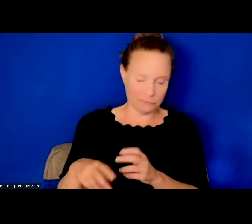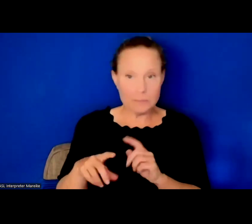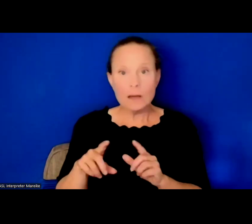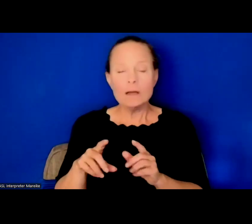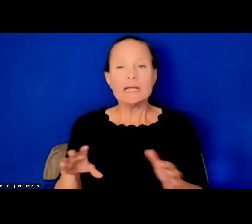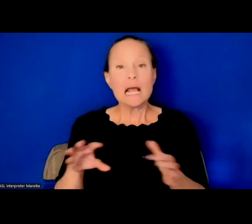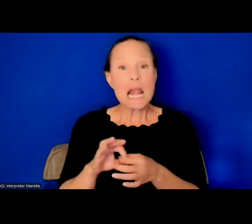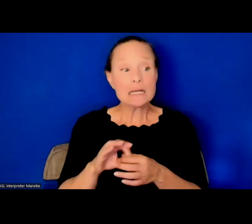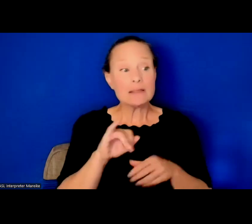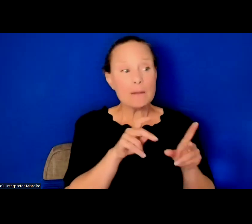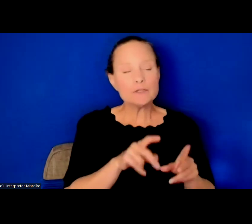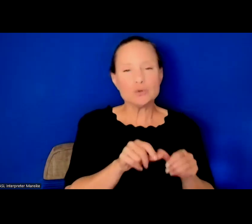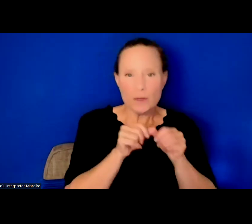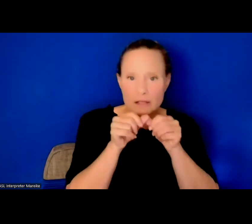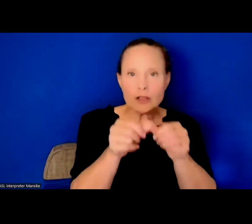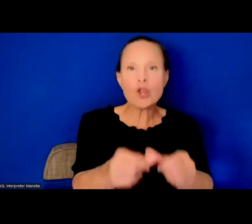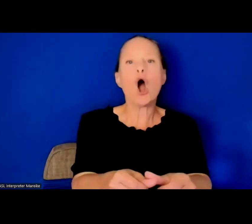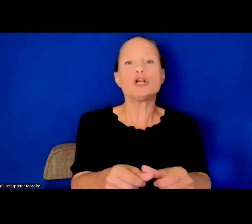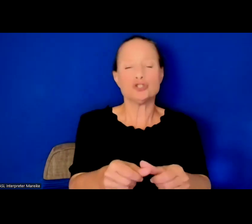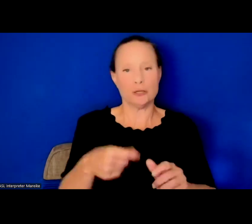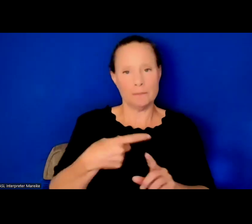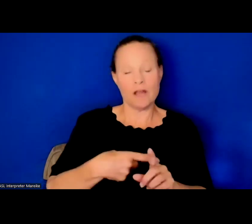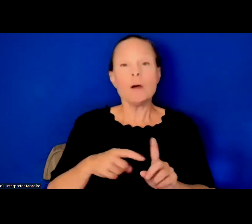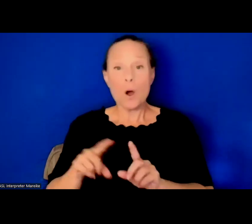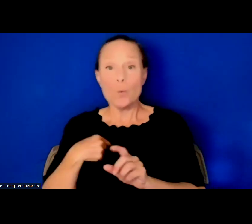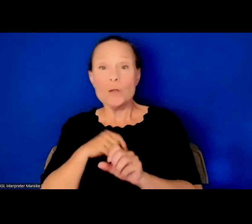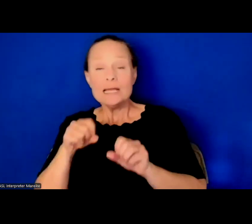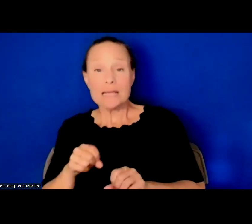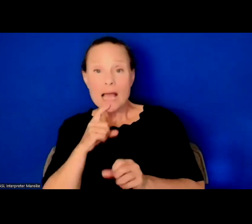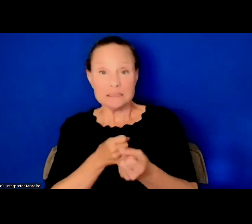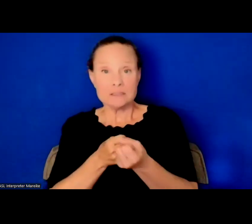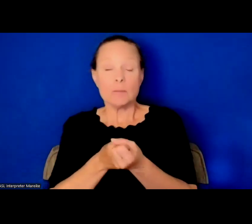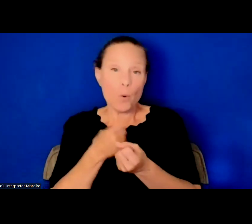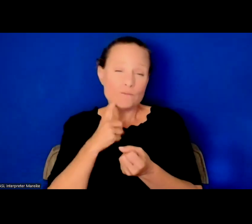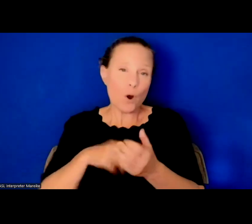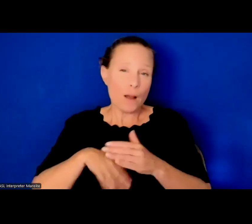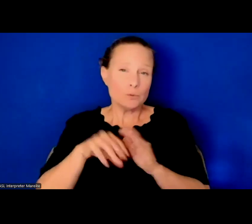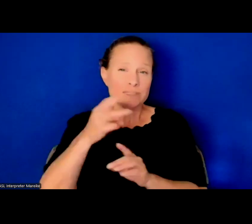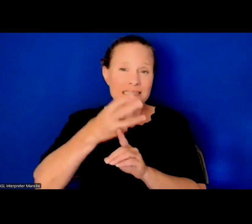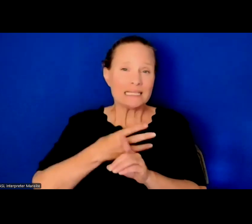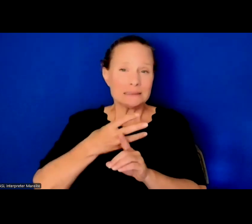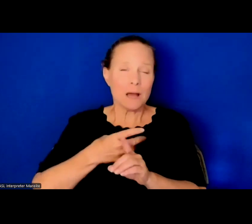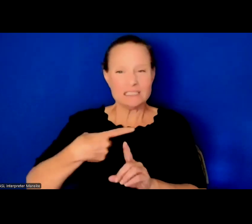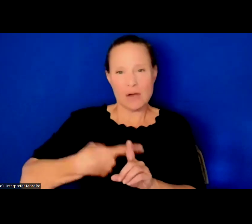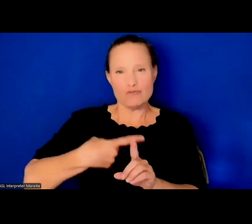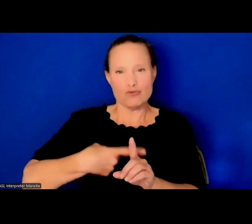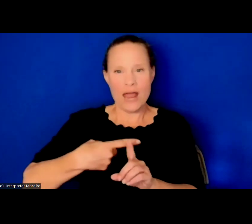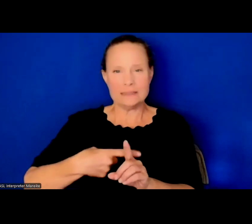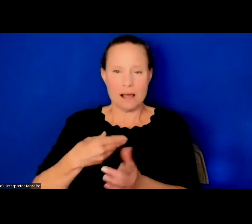connecting them to long-term rental subsidy. But we can pay up to 6 months of rental subsidy. We can also